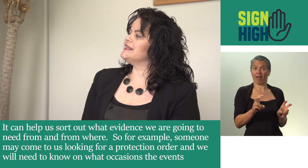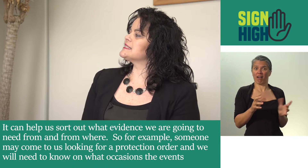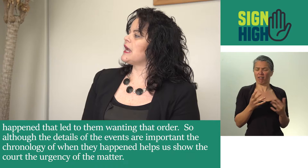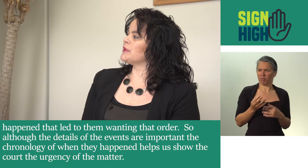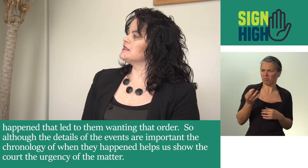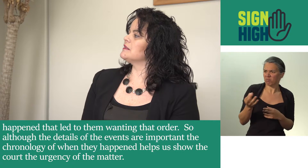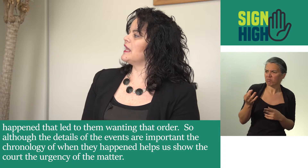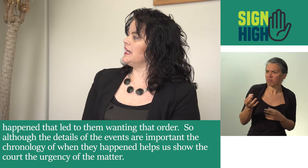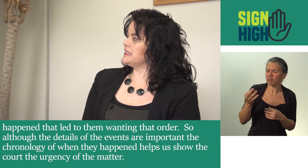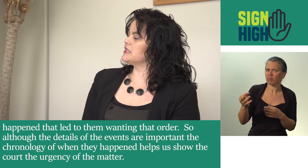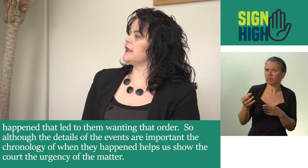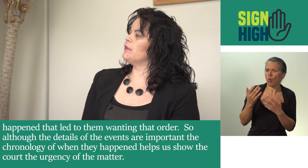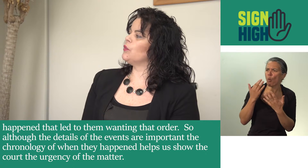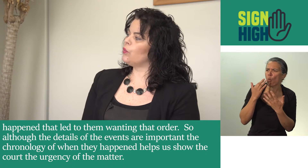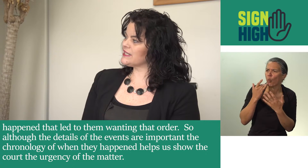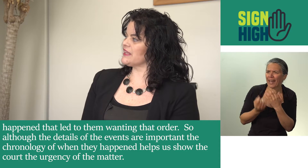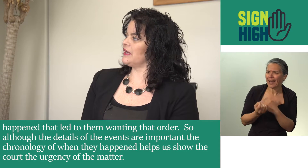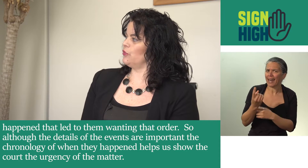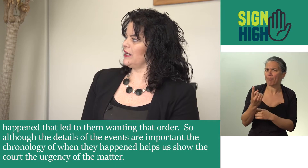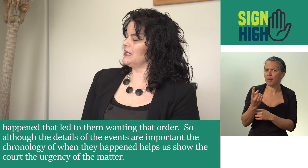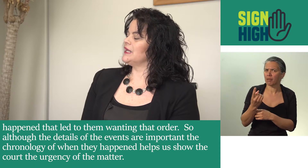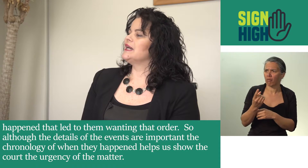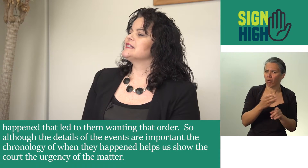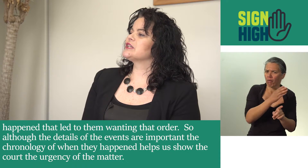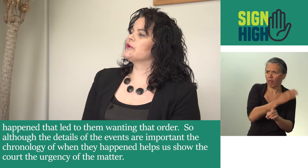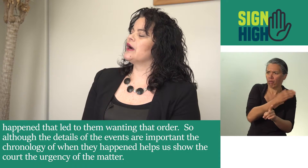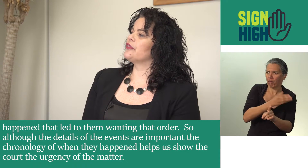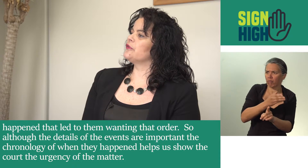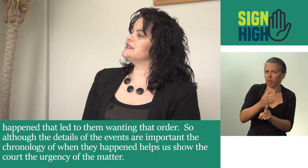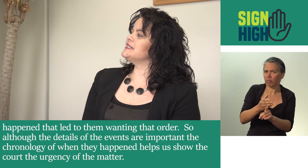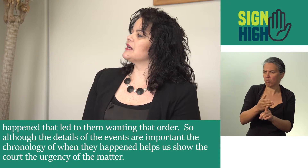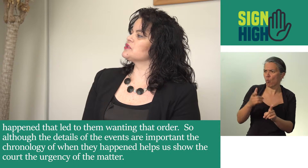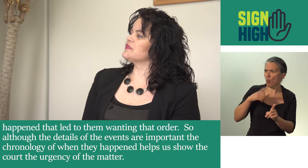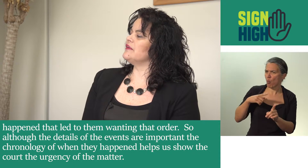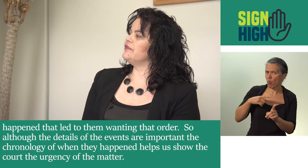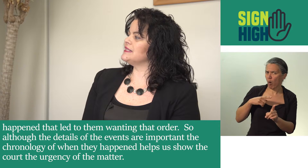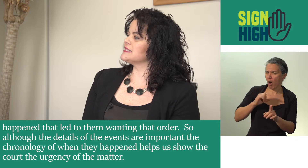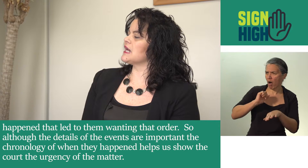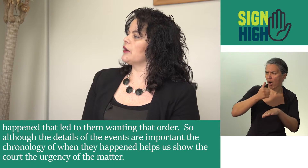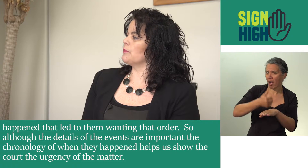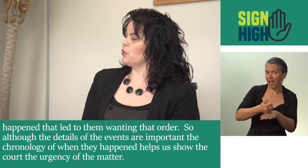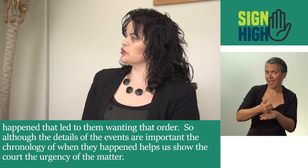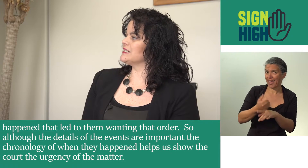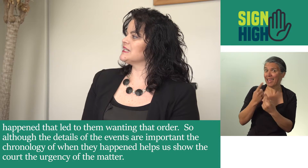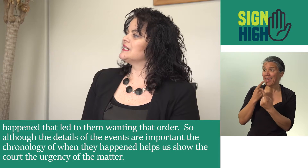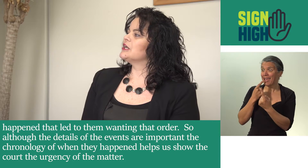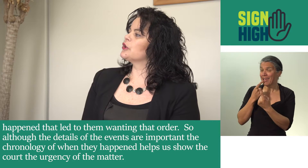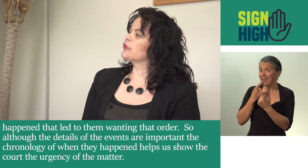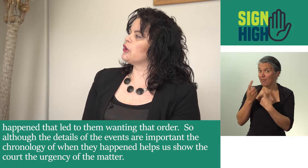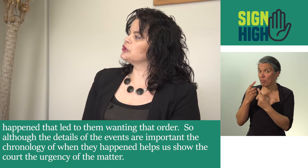events happened that led to them wanting that order. So although the details of the events are important, the chronology